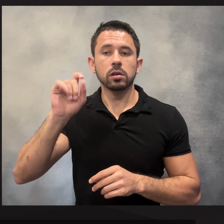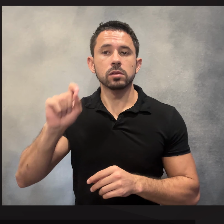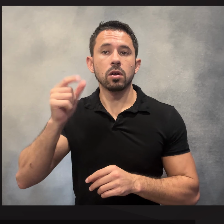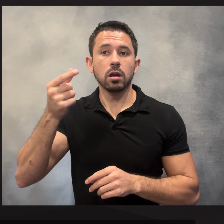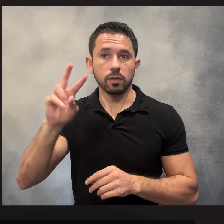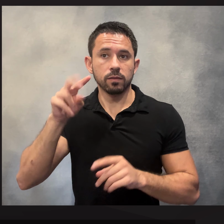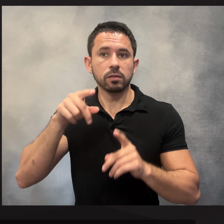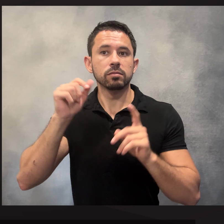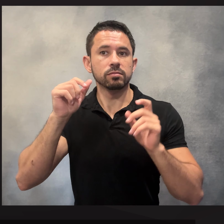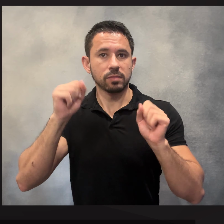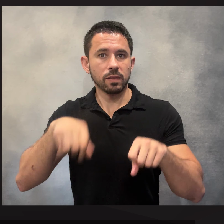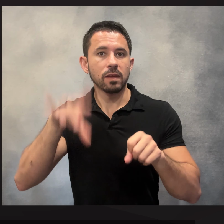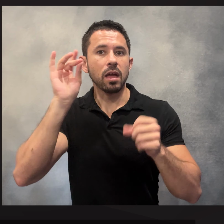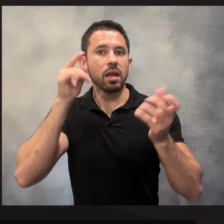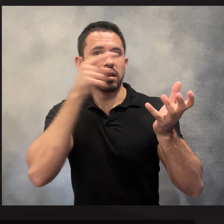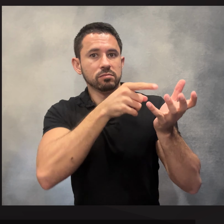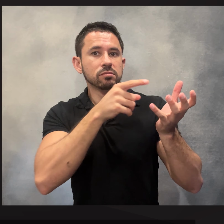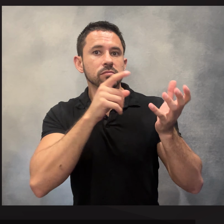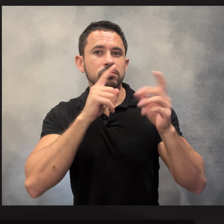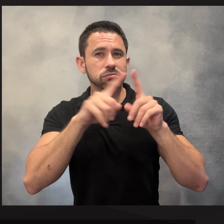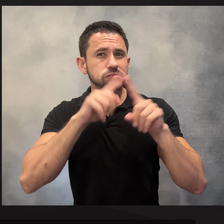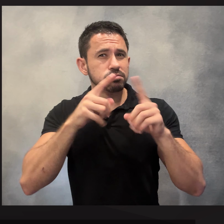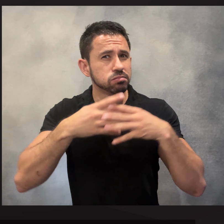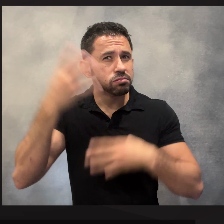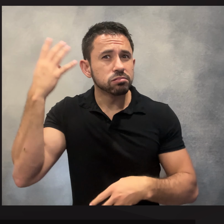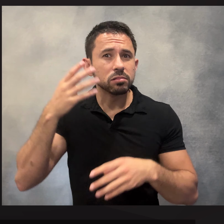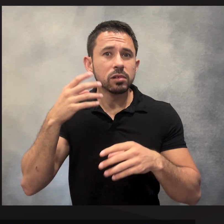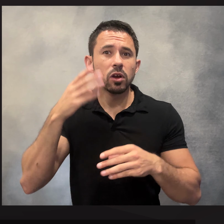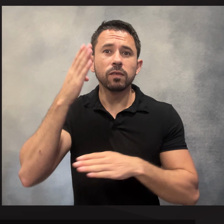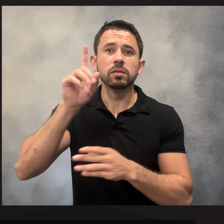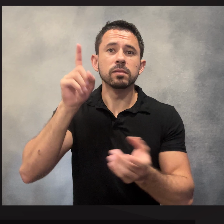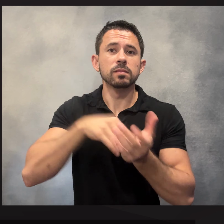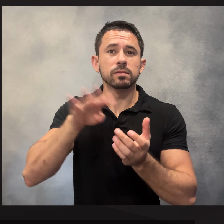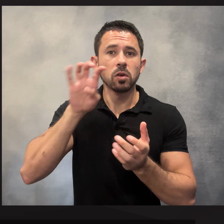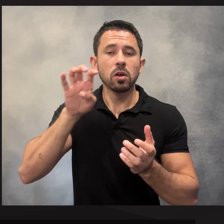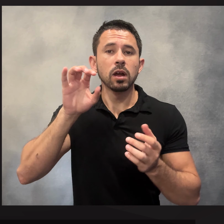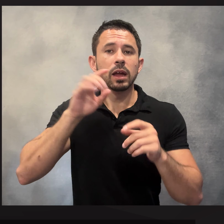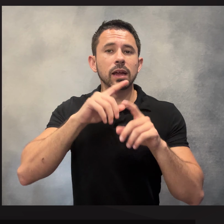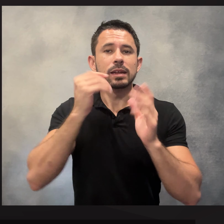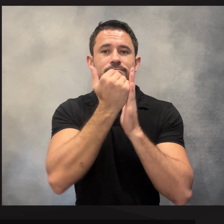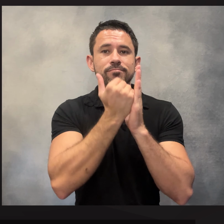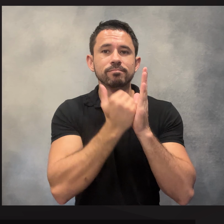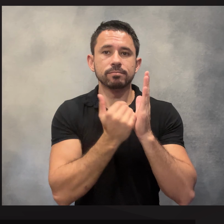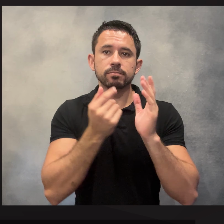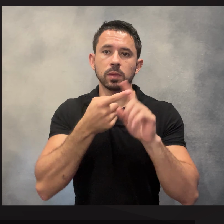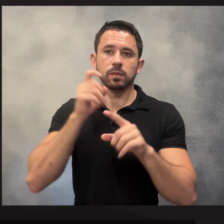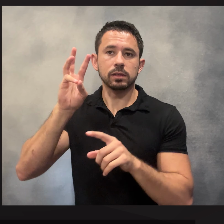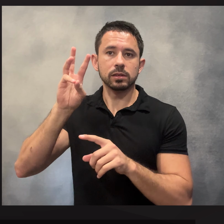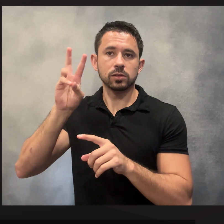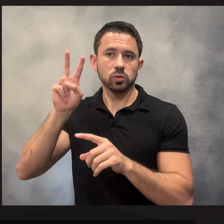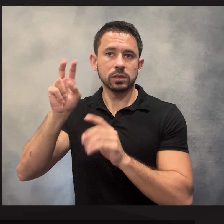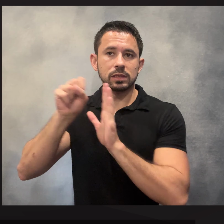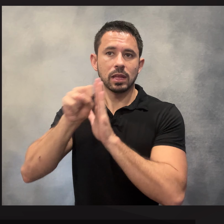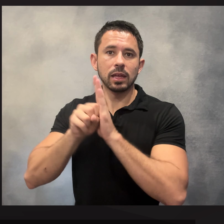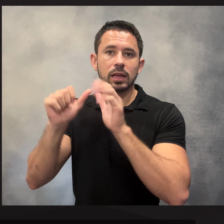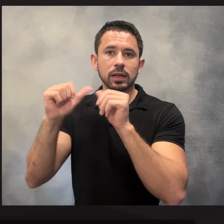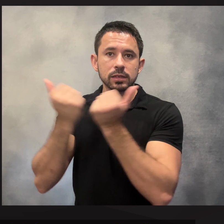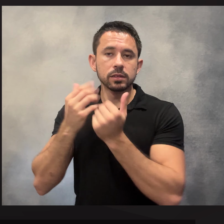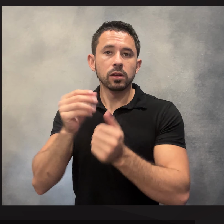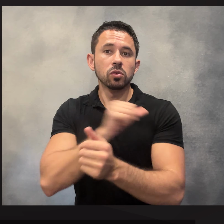data.ny.gov and hosts over 1,400 items from 62 state agencies and